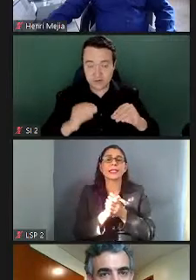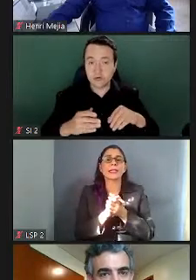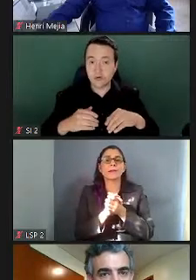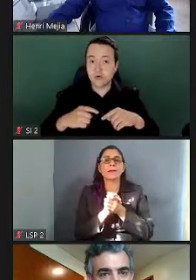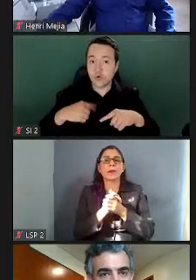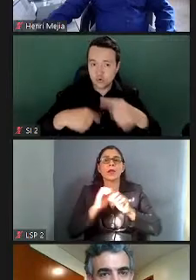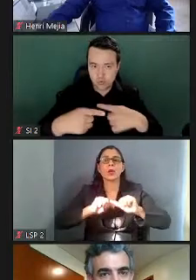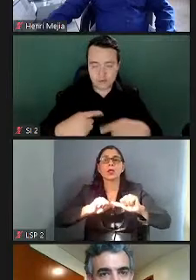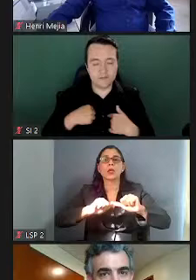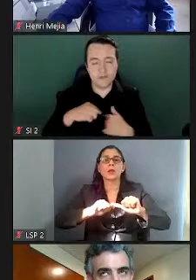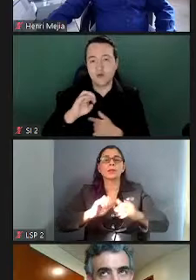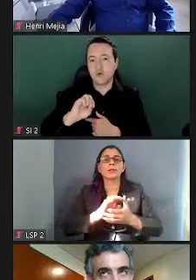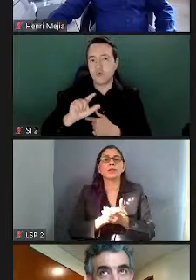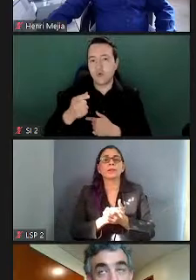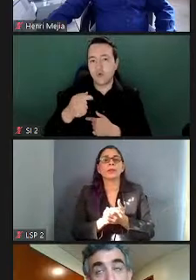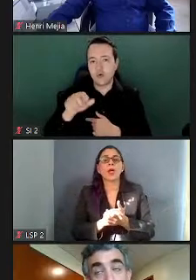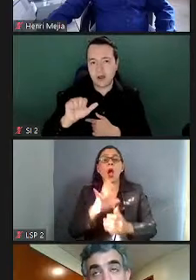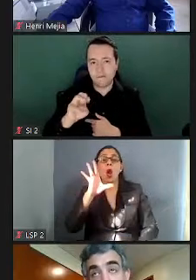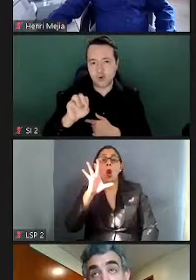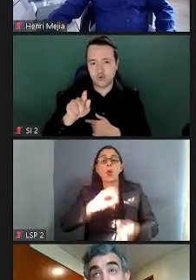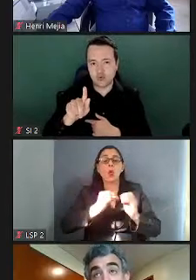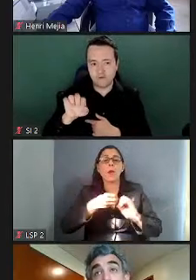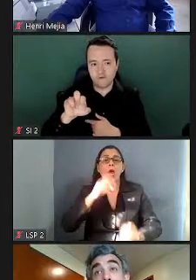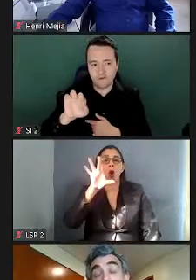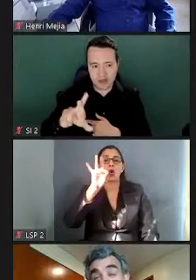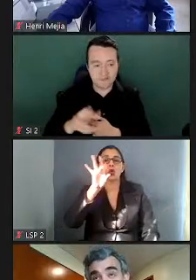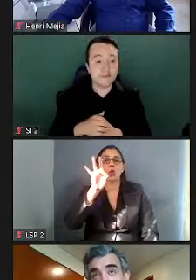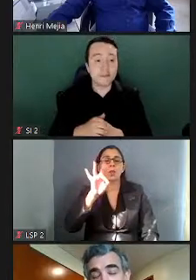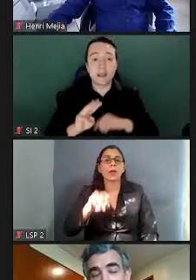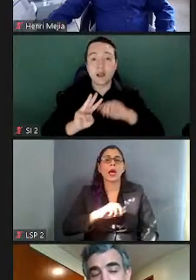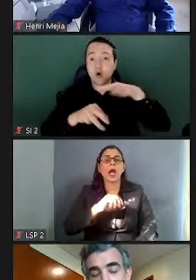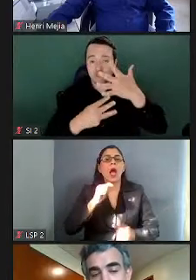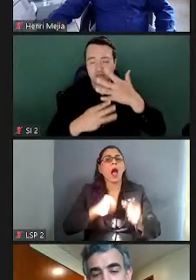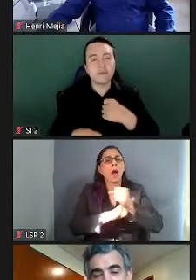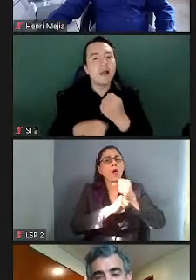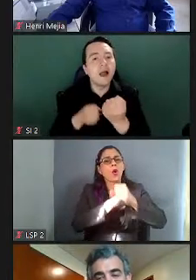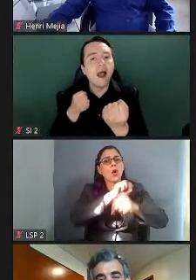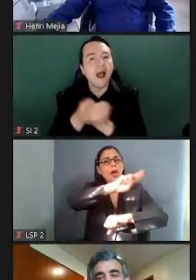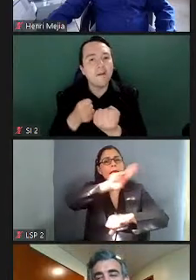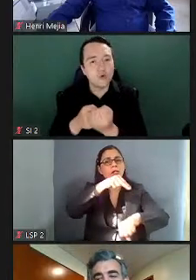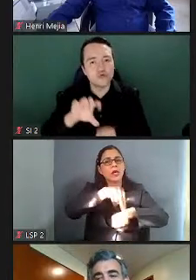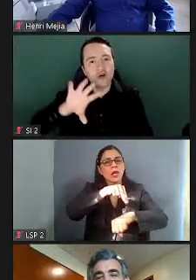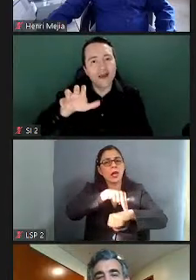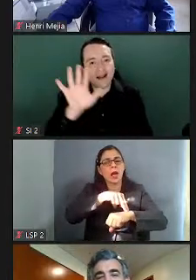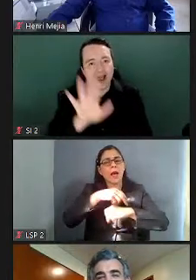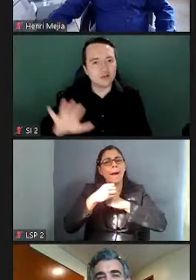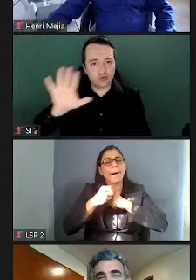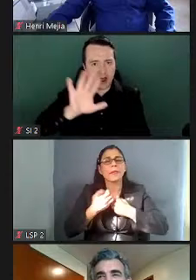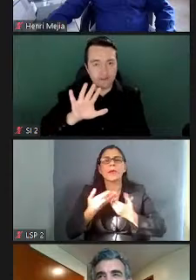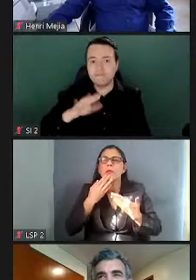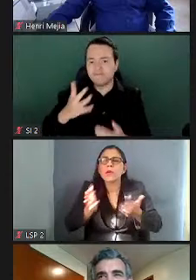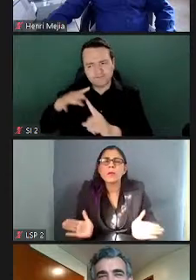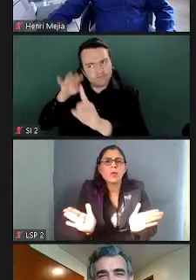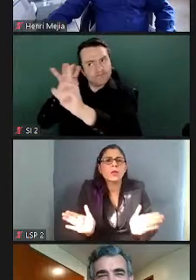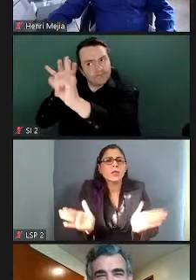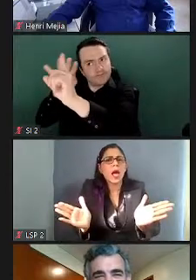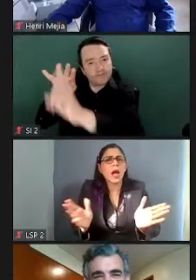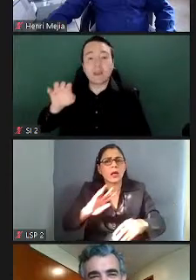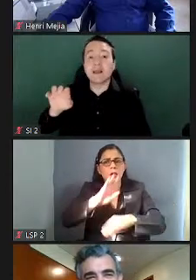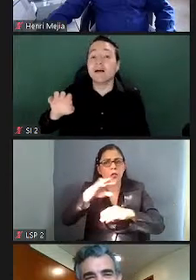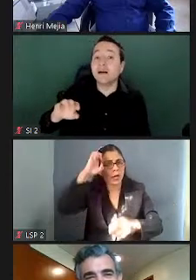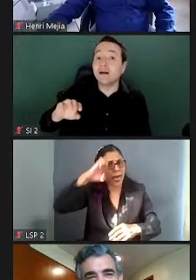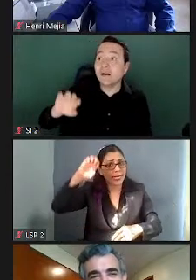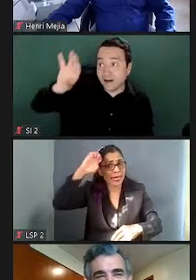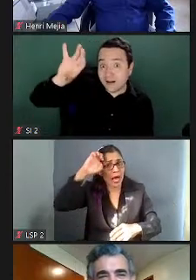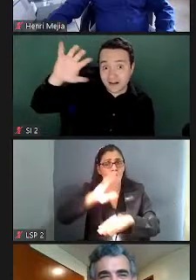good afternoon now we will continue with olga montufar eight national support promote the states for an